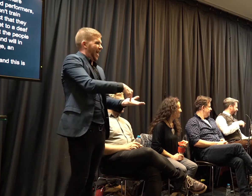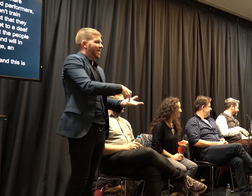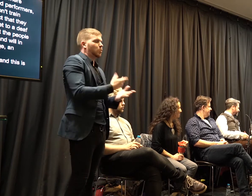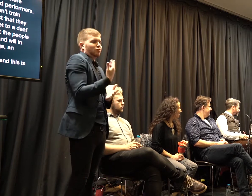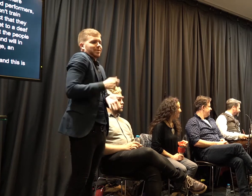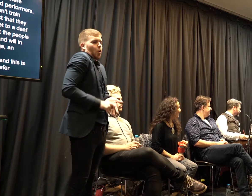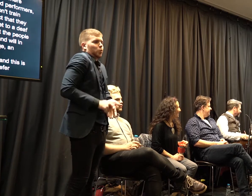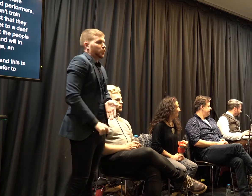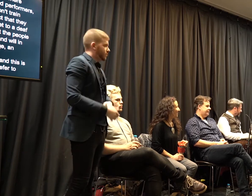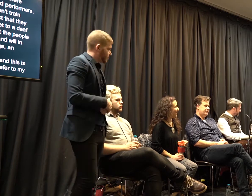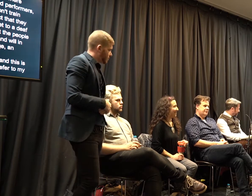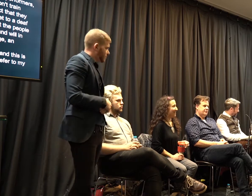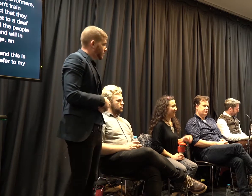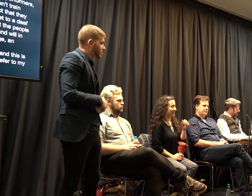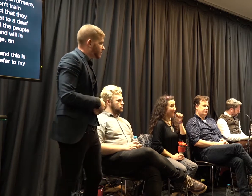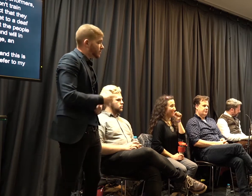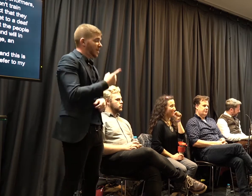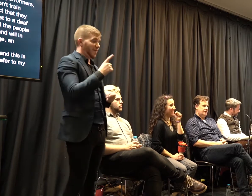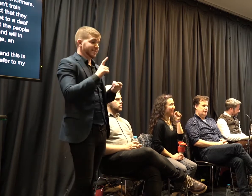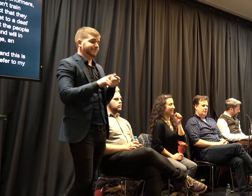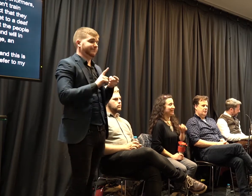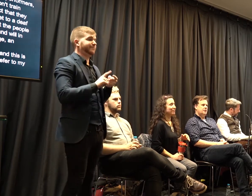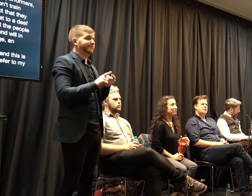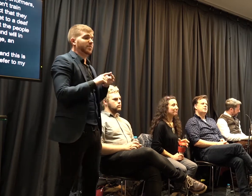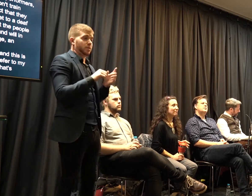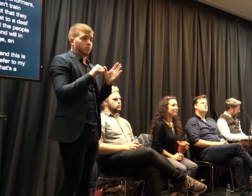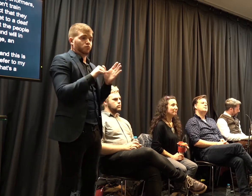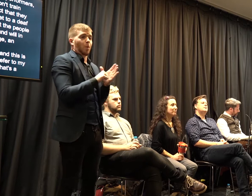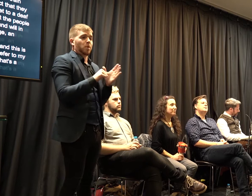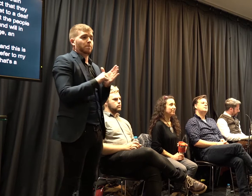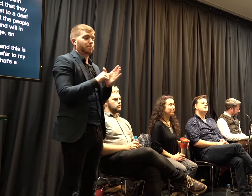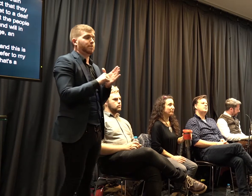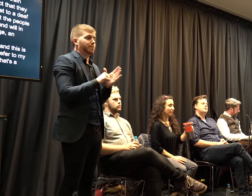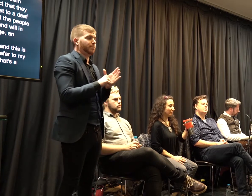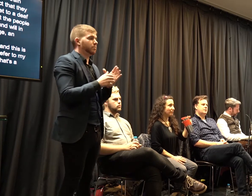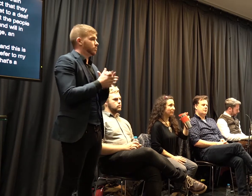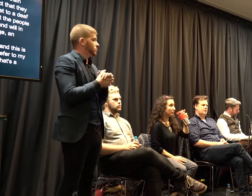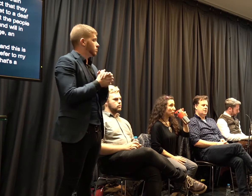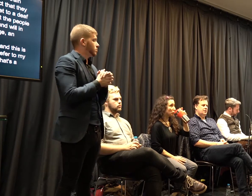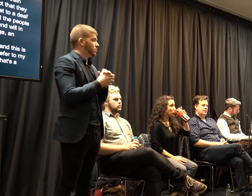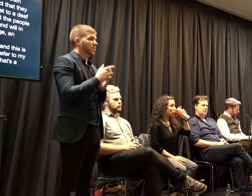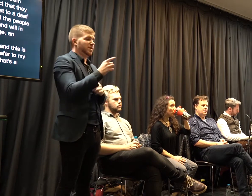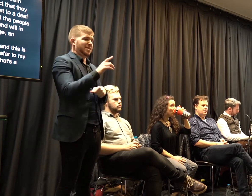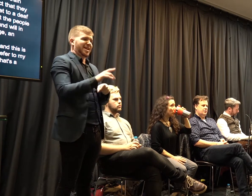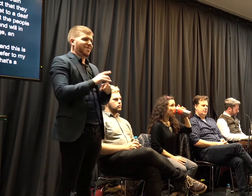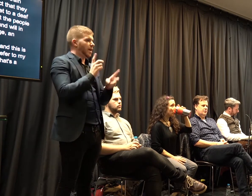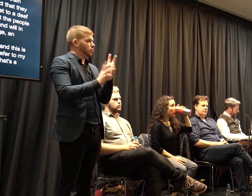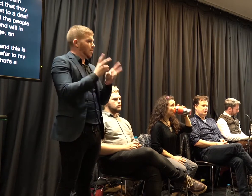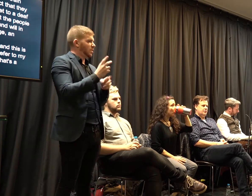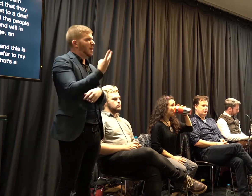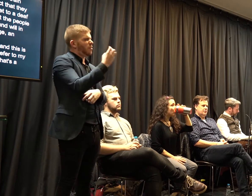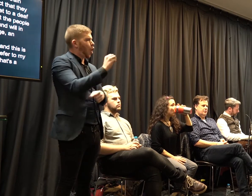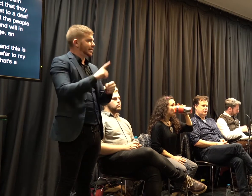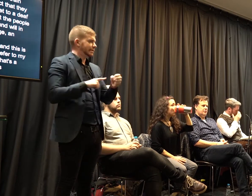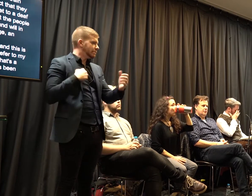notes. I think one of the things that's a problem, so this kind of theatre interpreting has been around for about 30